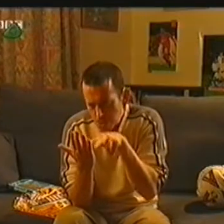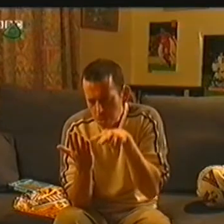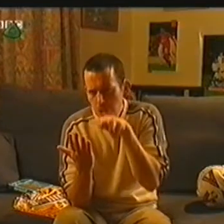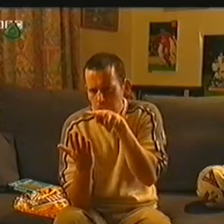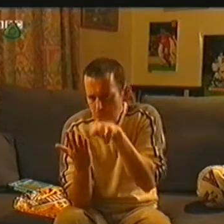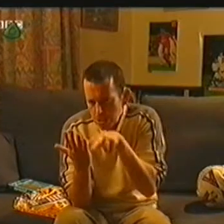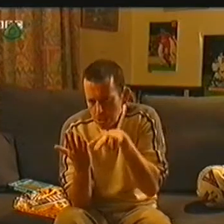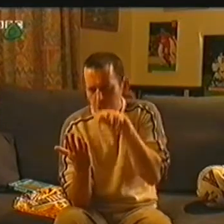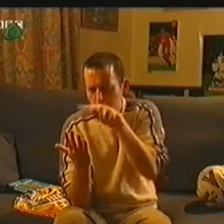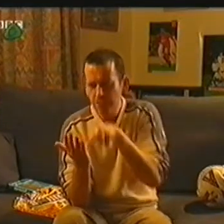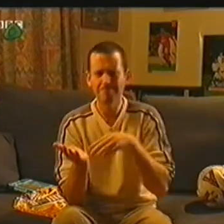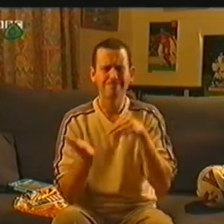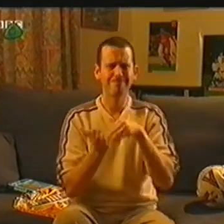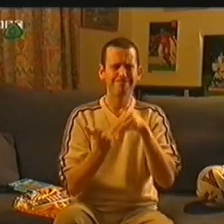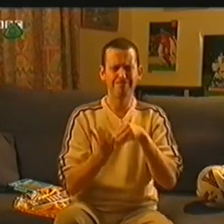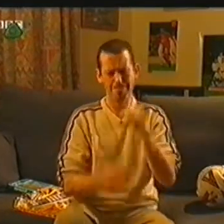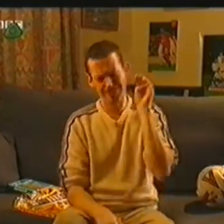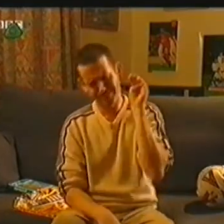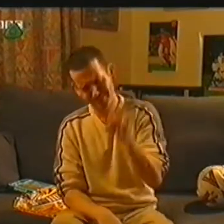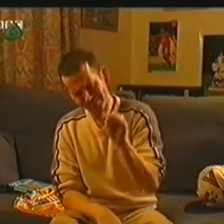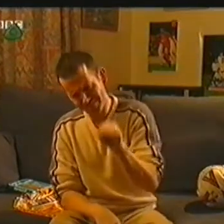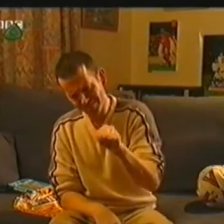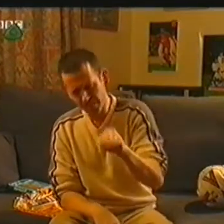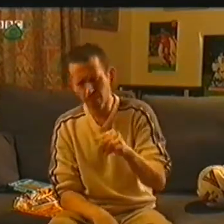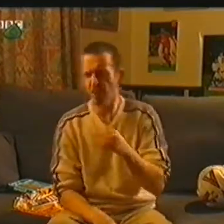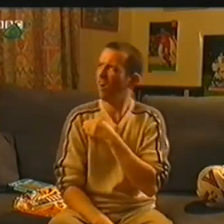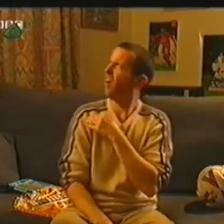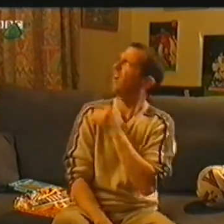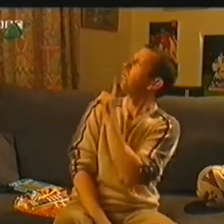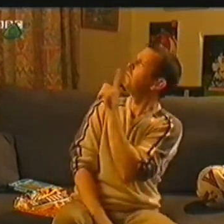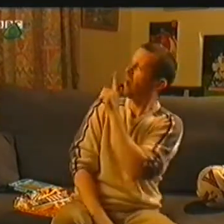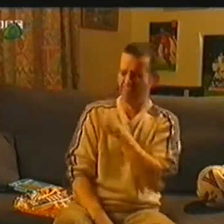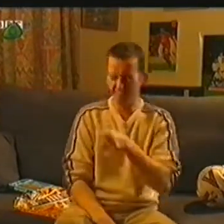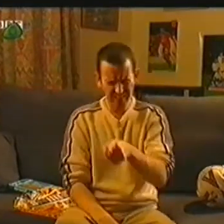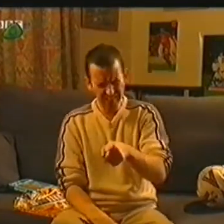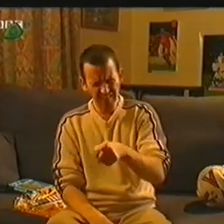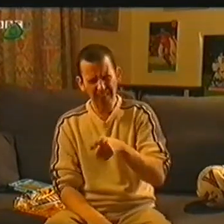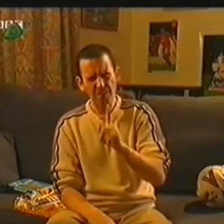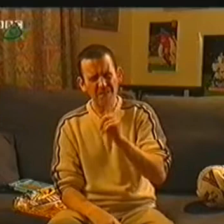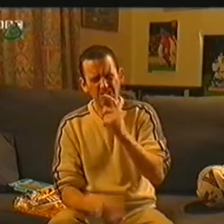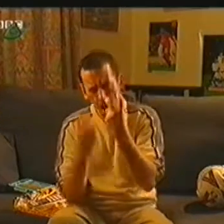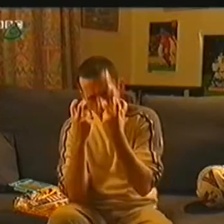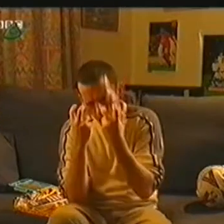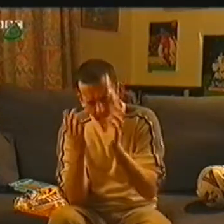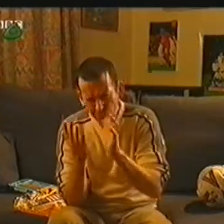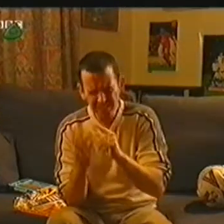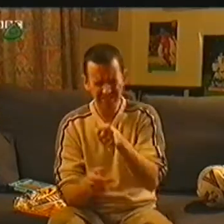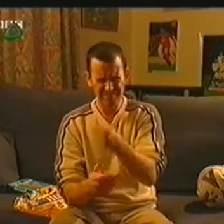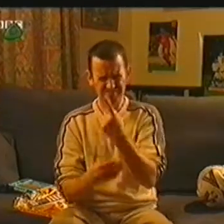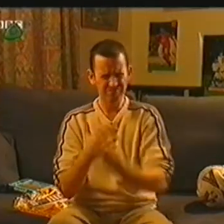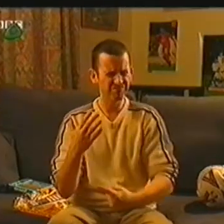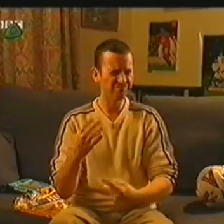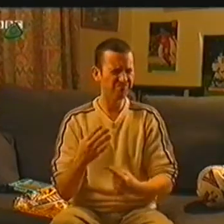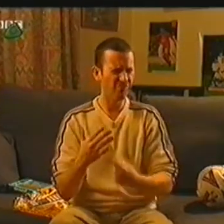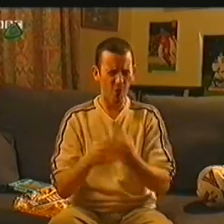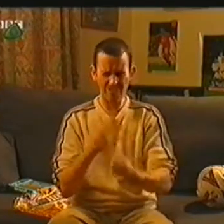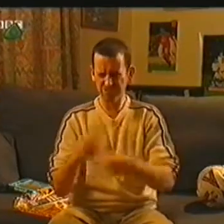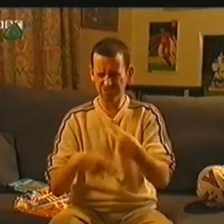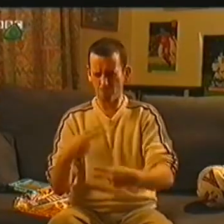lace. And there was the ball curving away to land smack between the goalposts. I thought it was a football match, not a war,